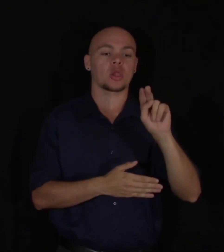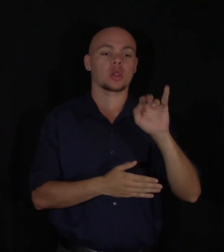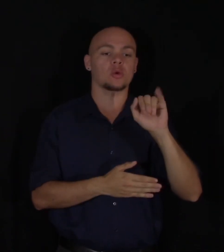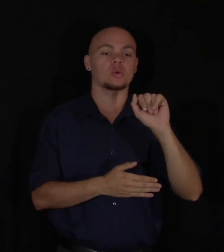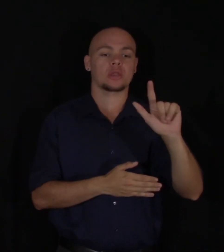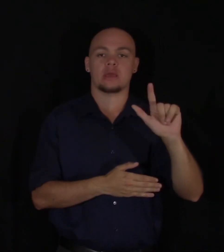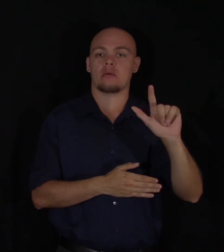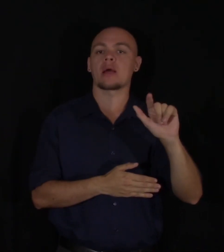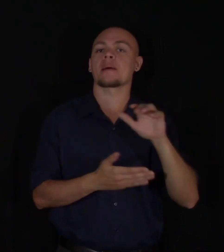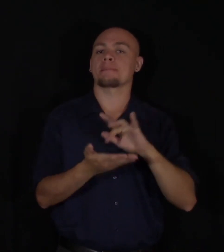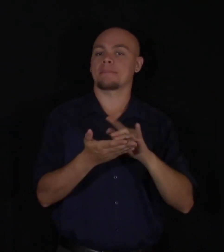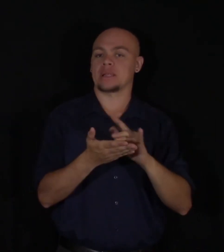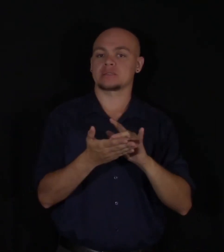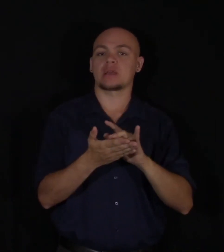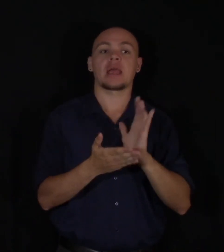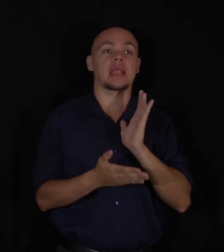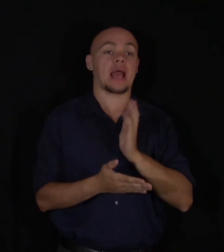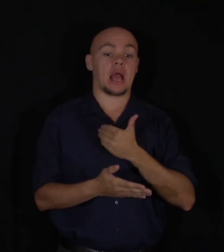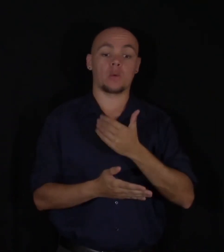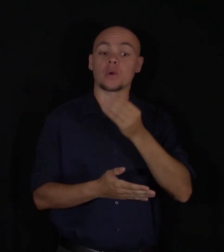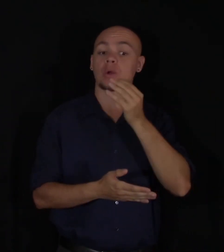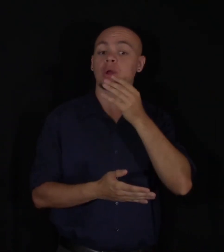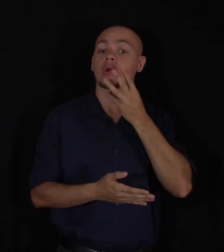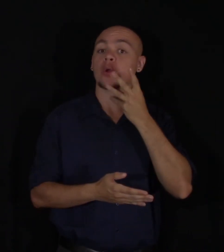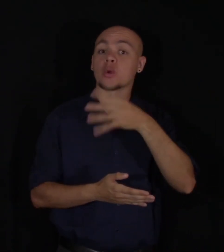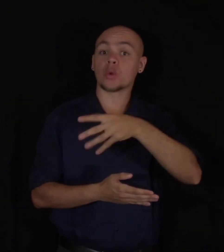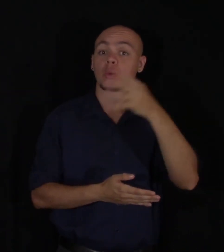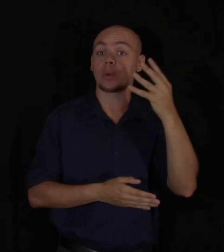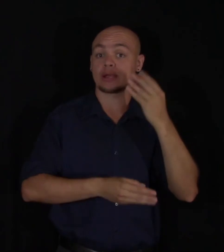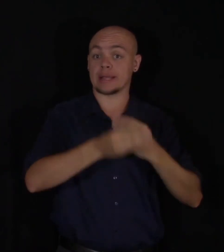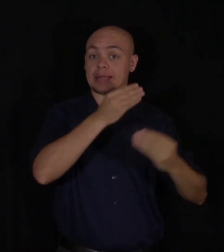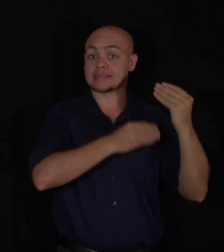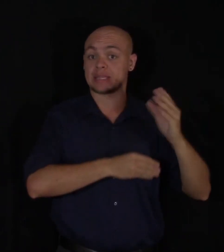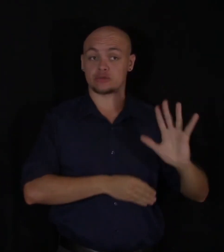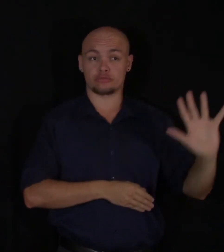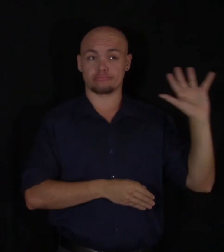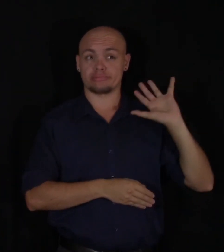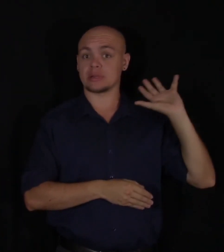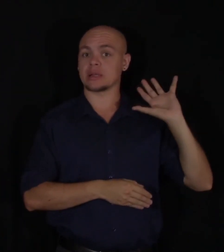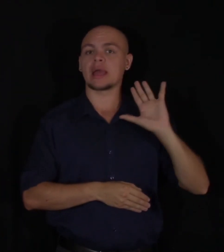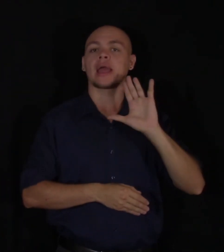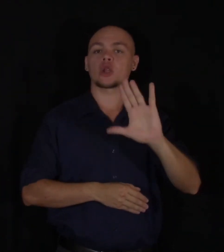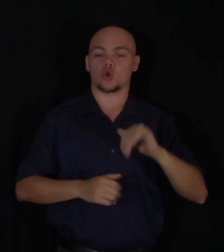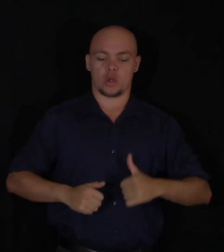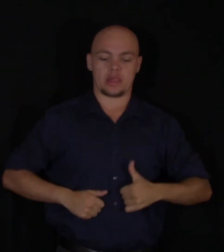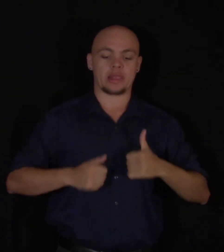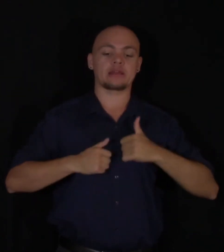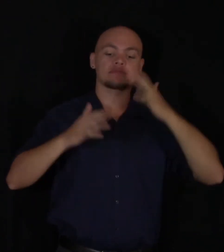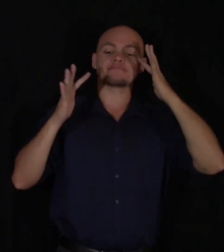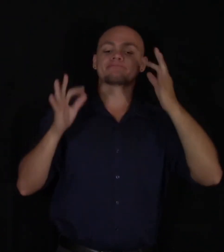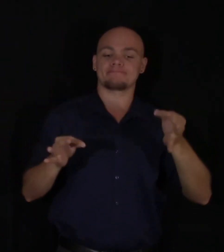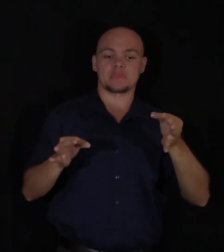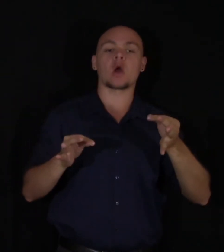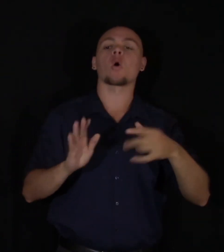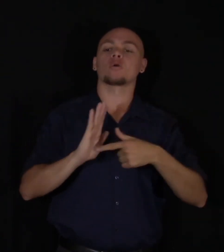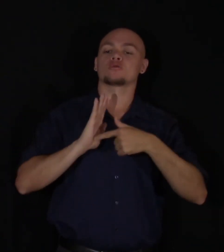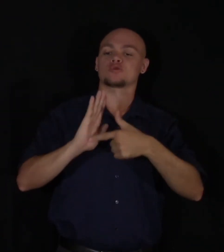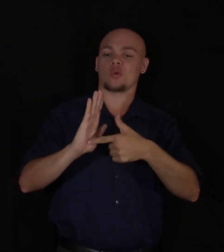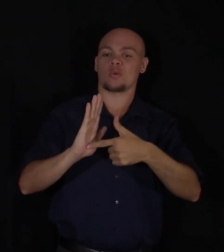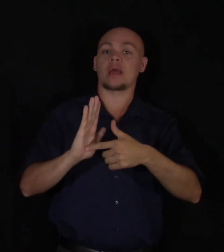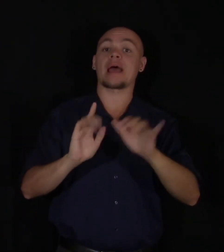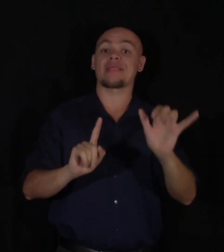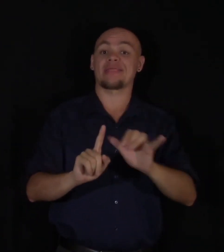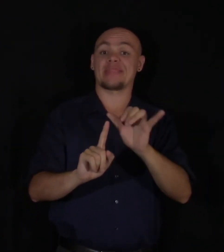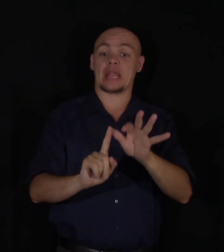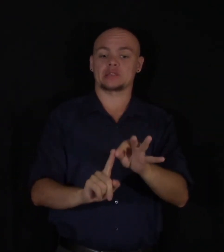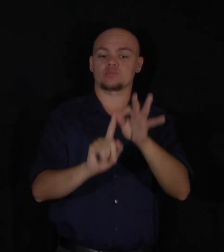balm for our queer ancestral lines. Choosing to live your life so others can see is an act of privilege. I